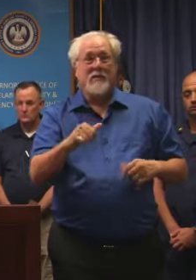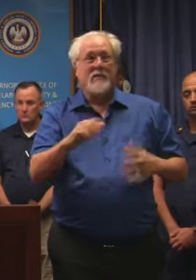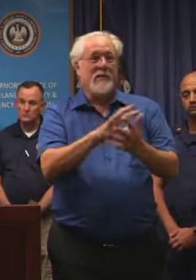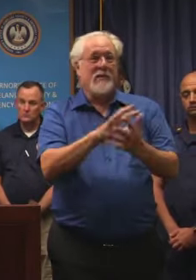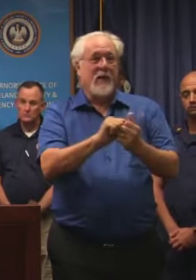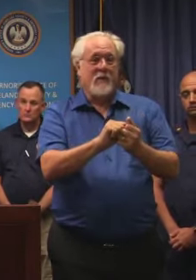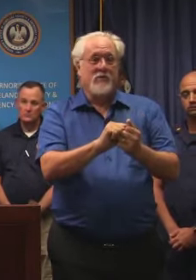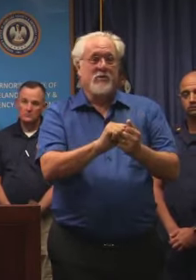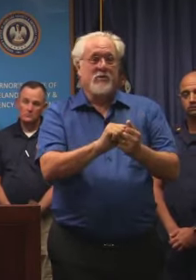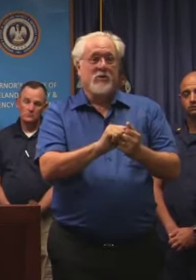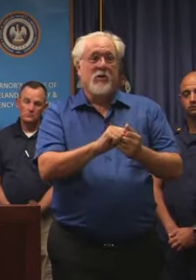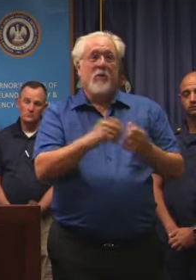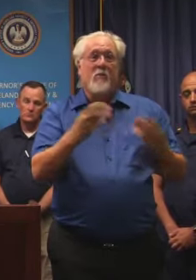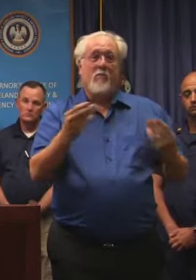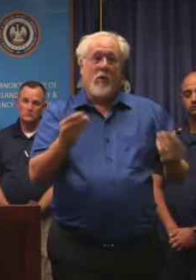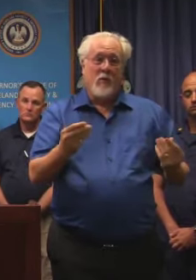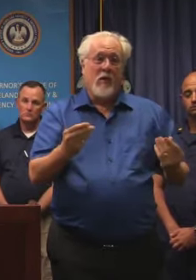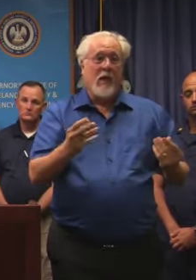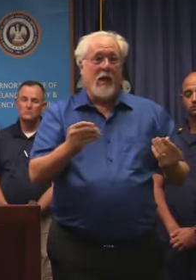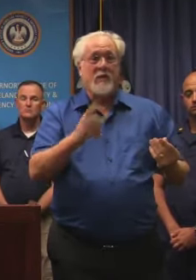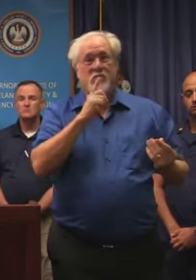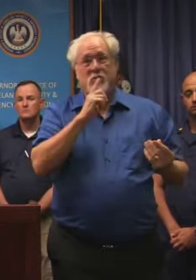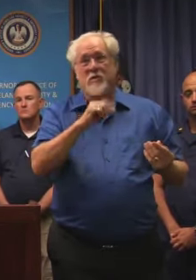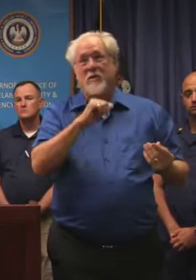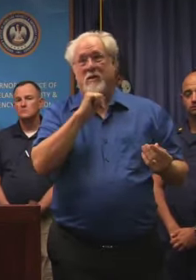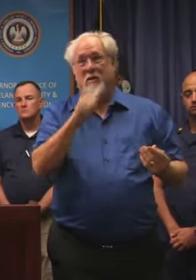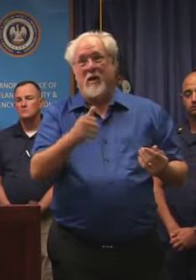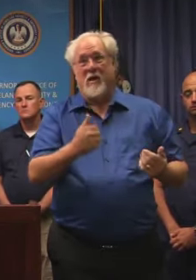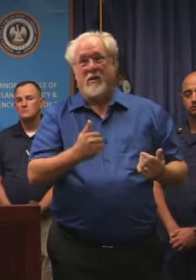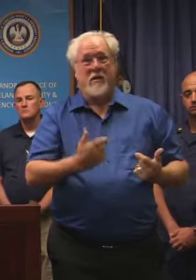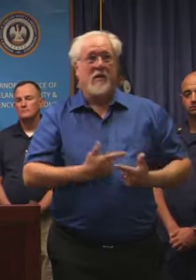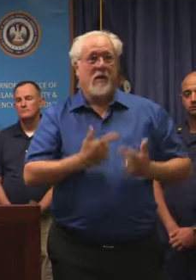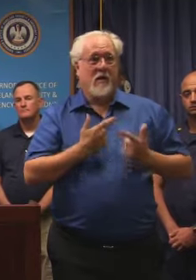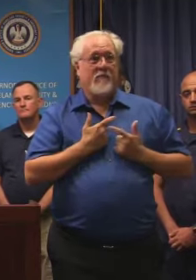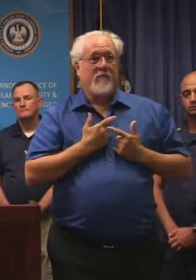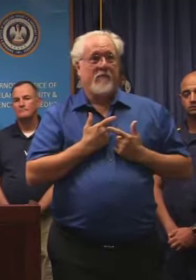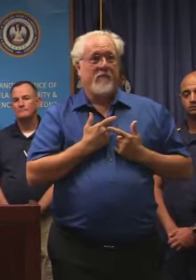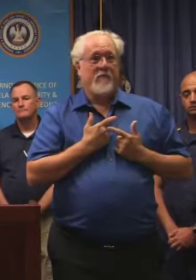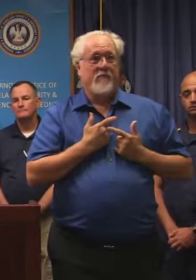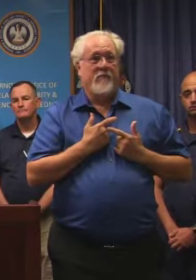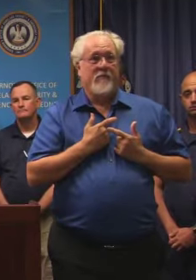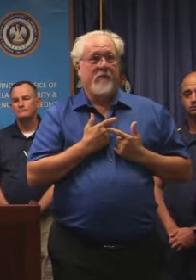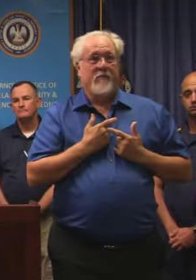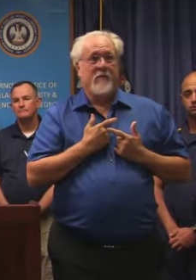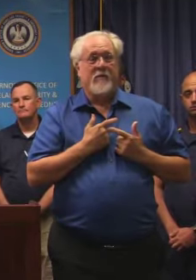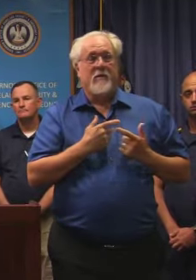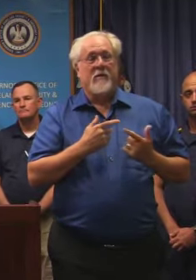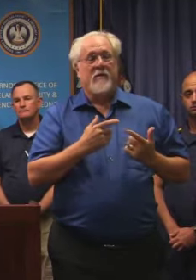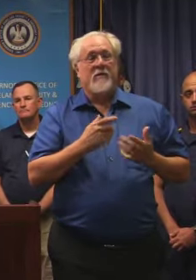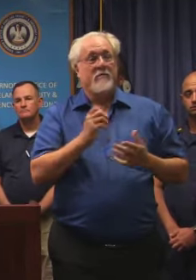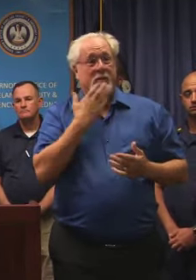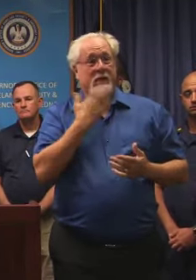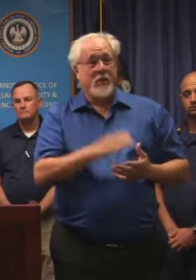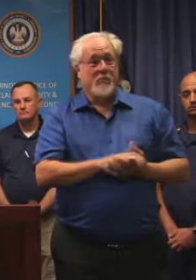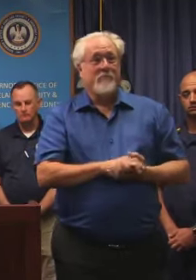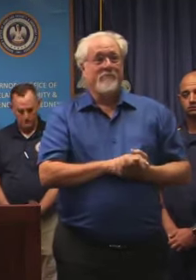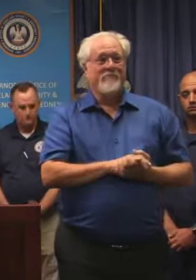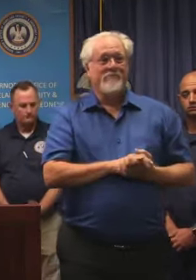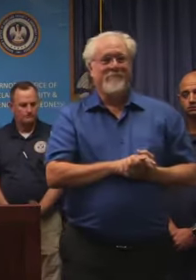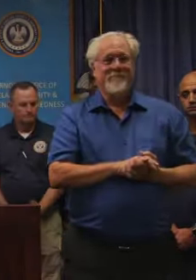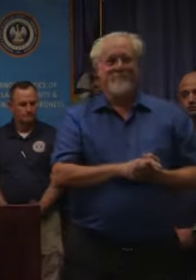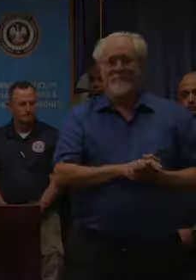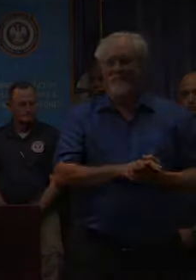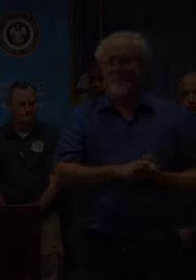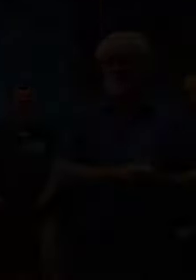damaging to property and certainly not to life as it might otherwise be. Thank you all very much.